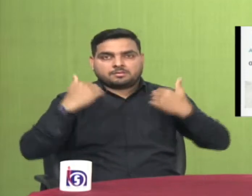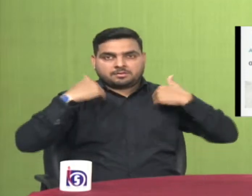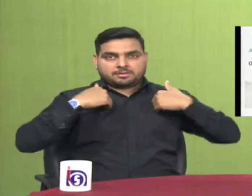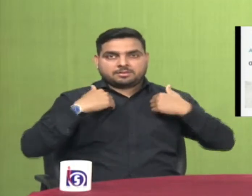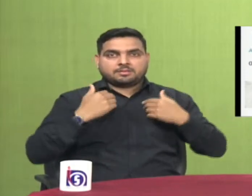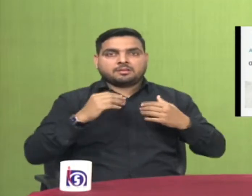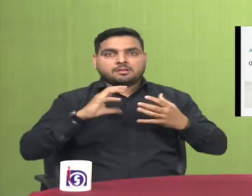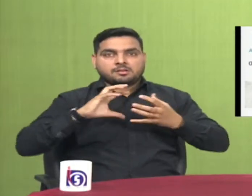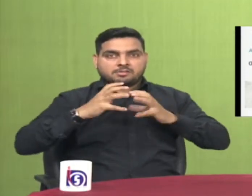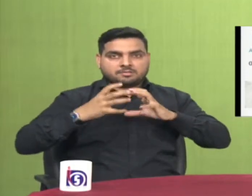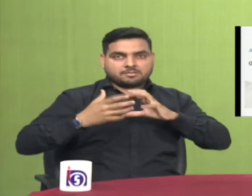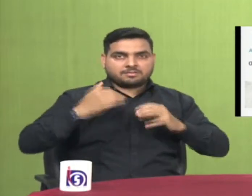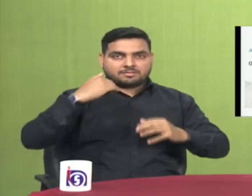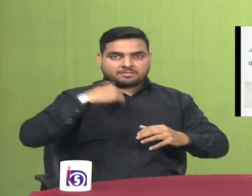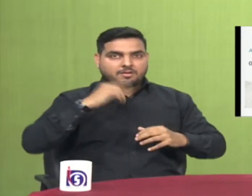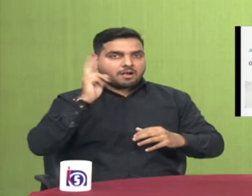of development?